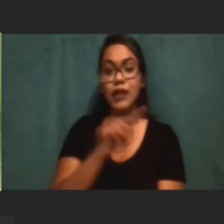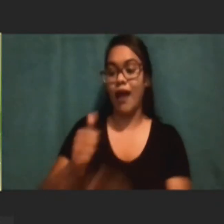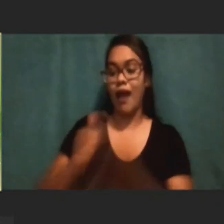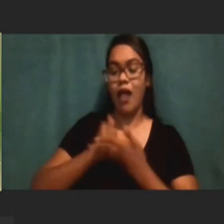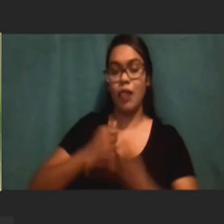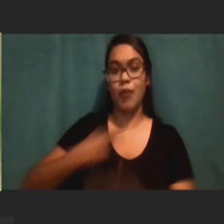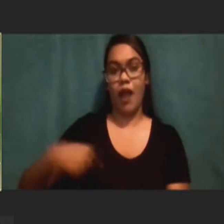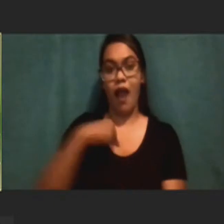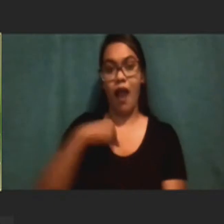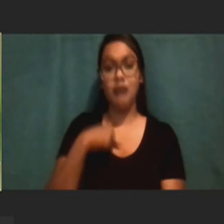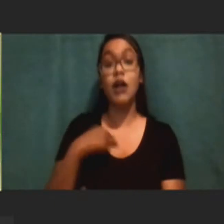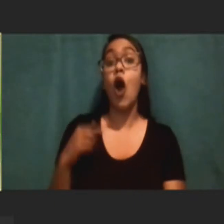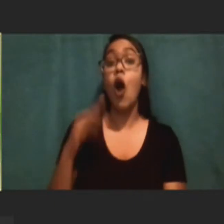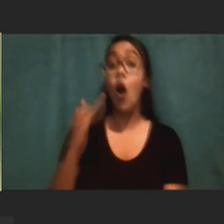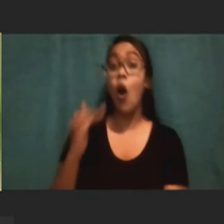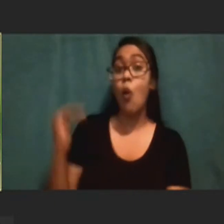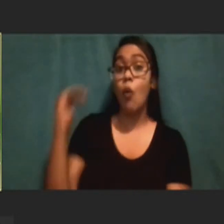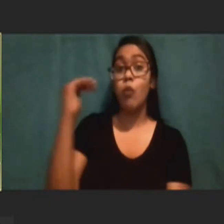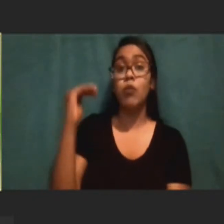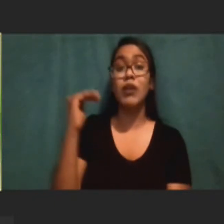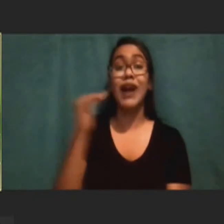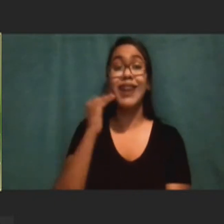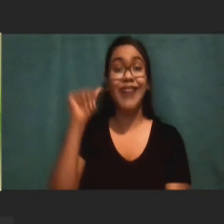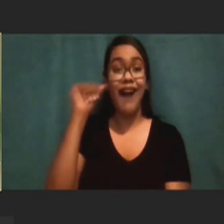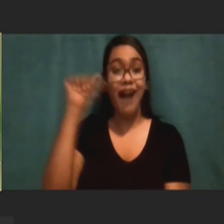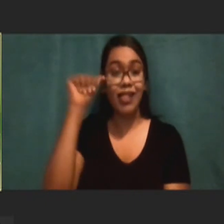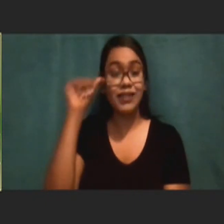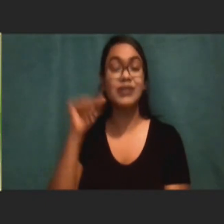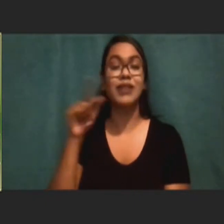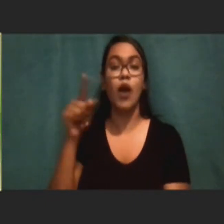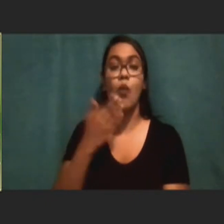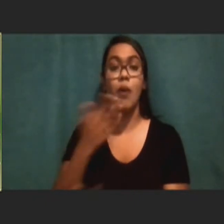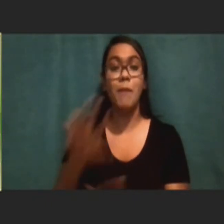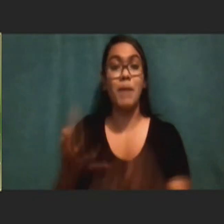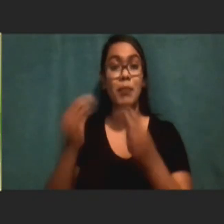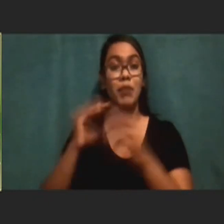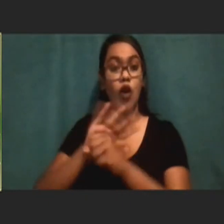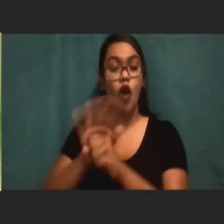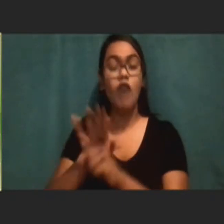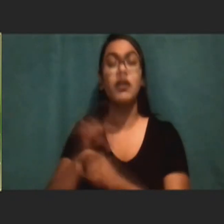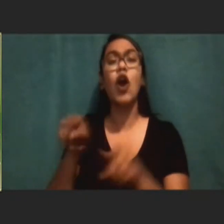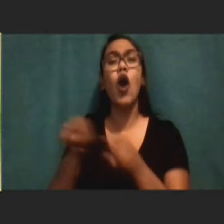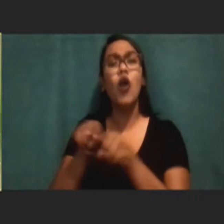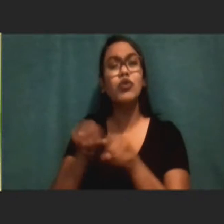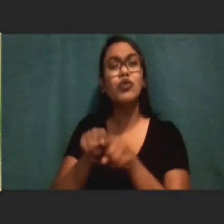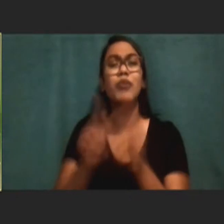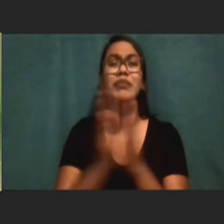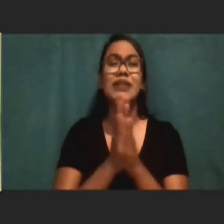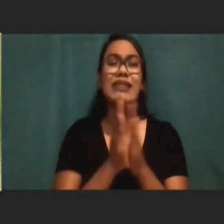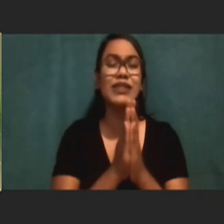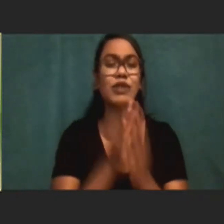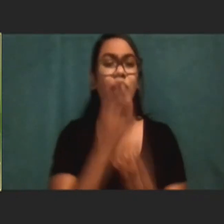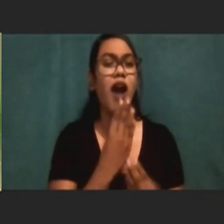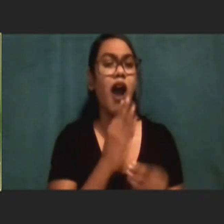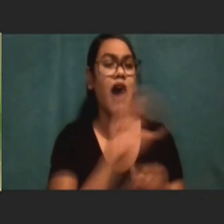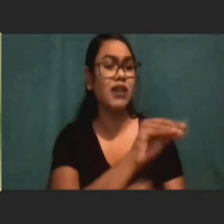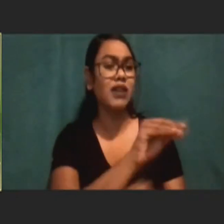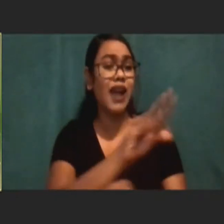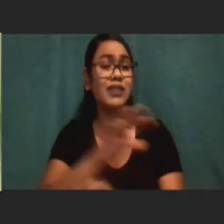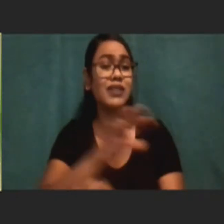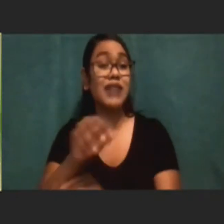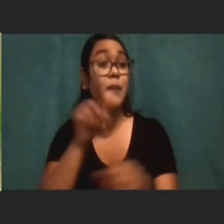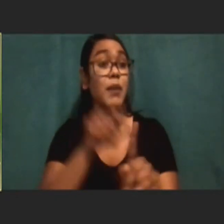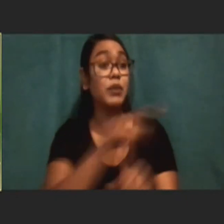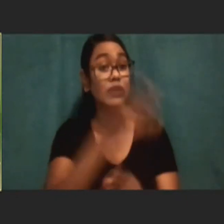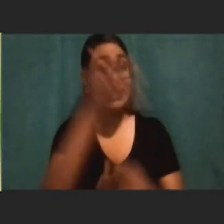patients with severe comorbidities, and also get the message out there to people not to delay presenting to hospital if they have severe